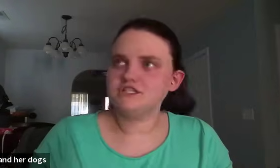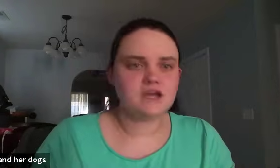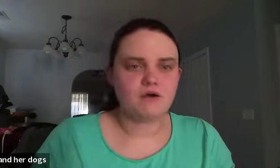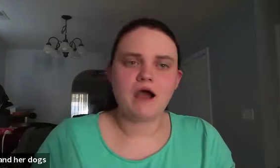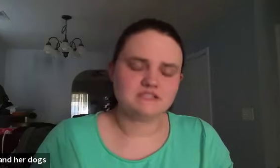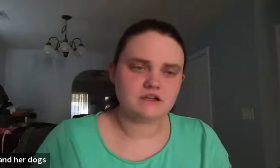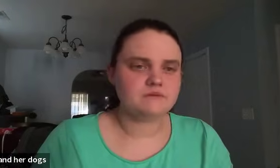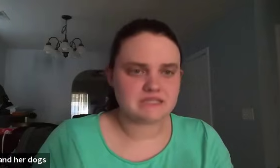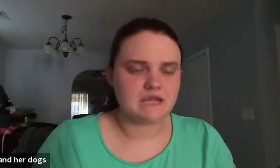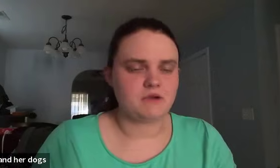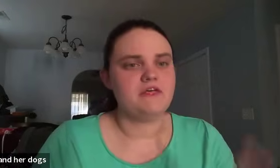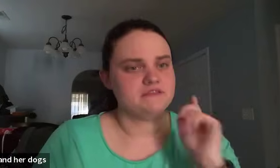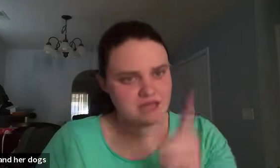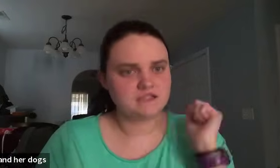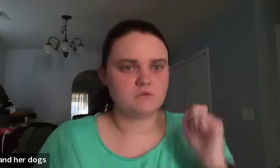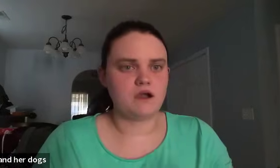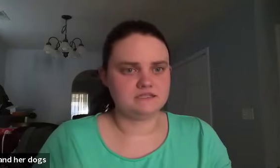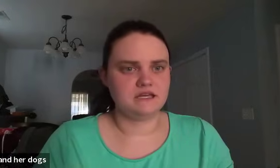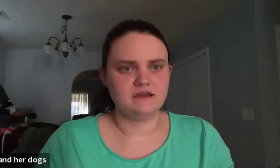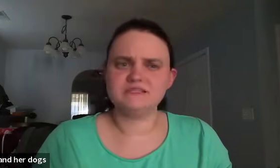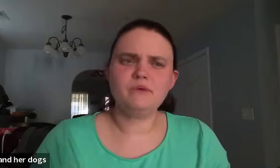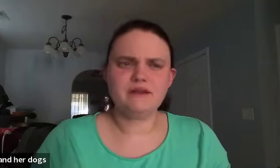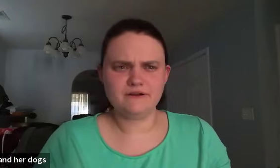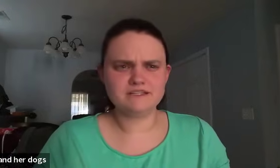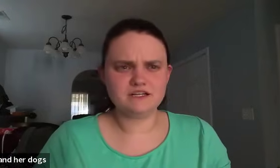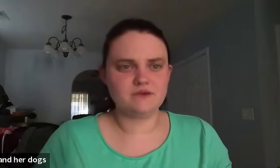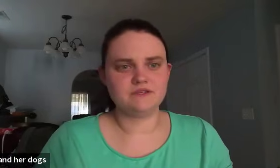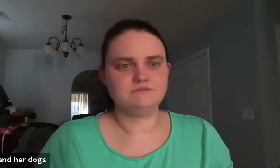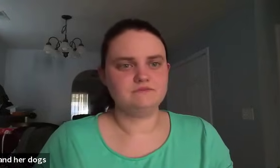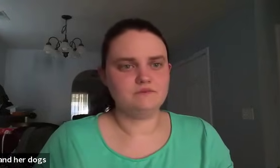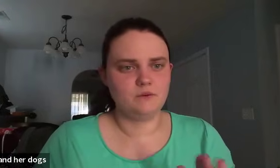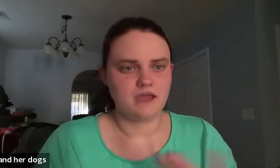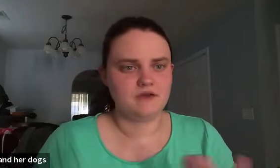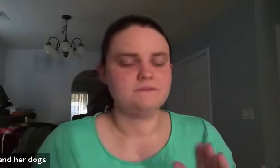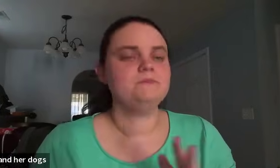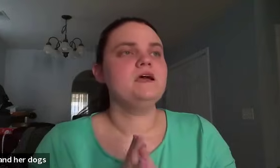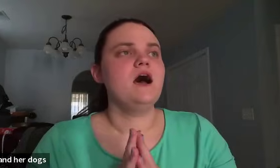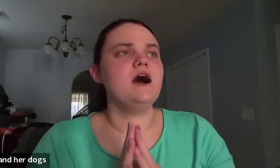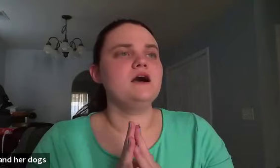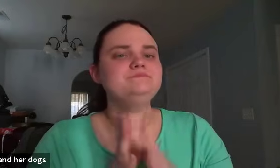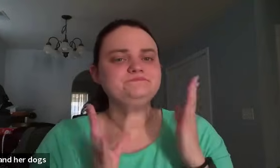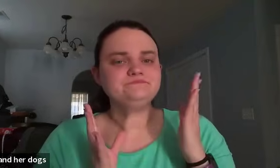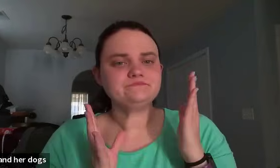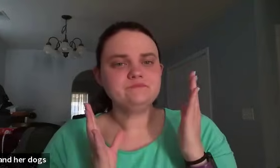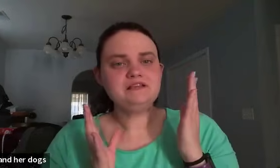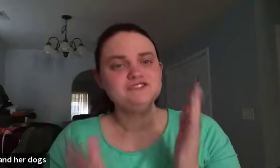actually, no, I was talking to Miss Katie about this. That's why I said it. I was like, wait, have we already talked about this? No, we haven't. Um, so